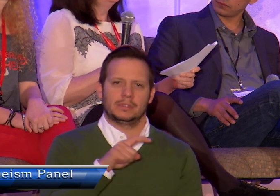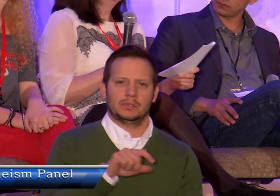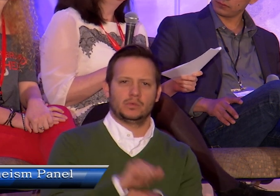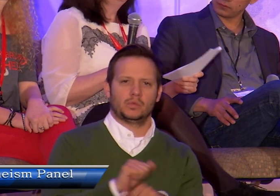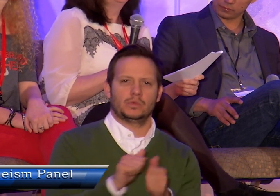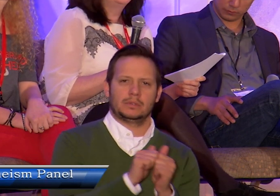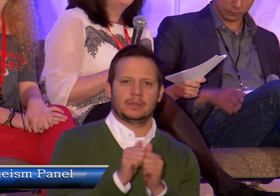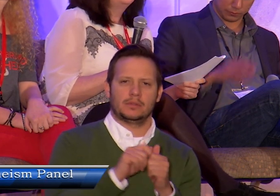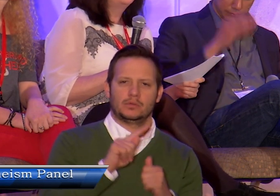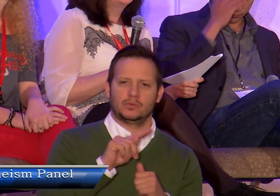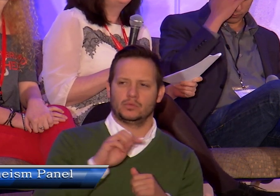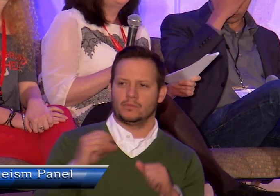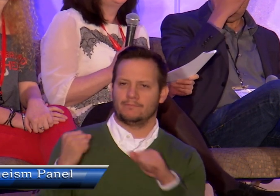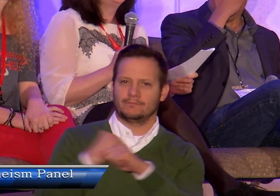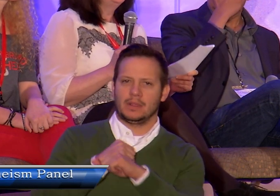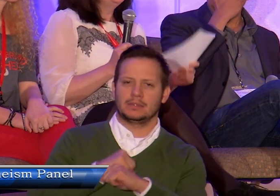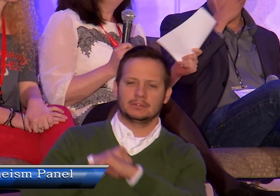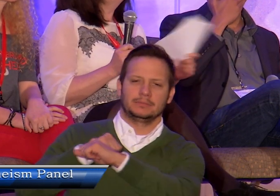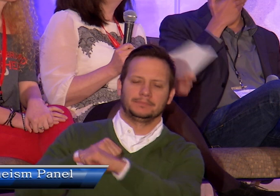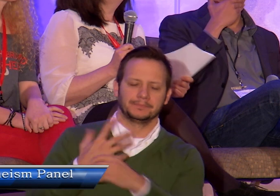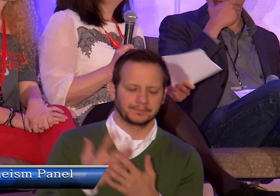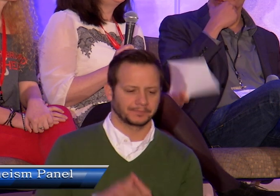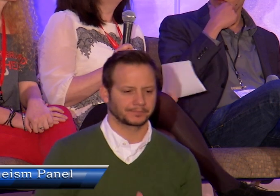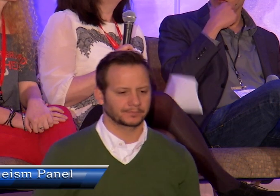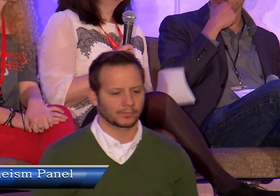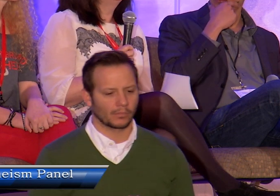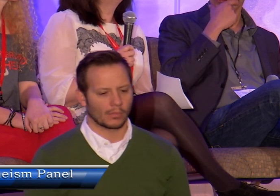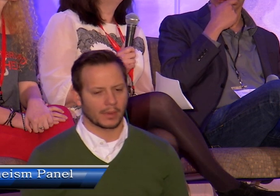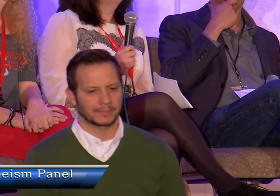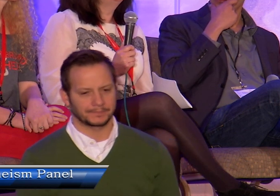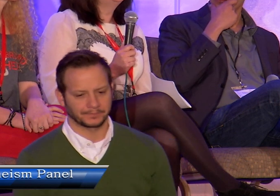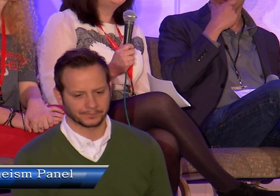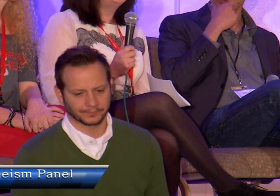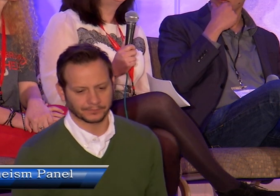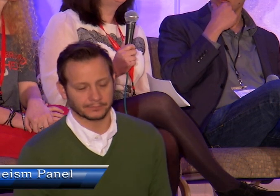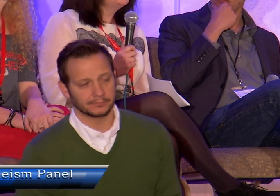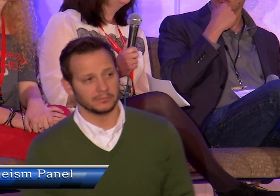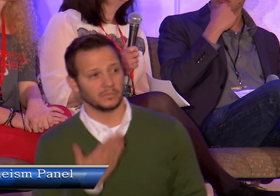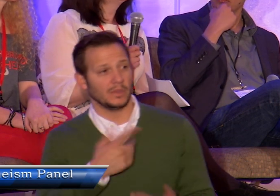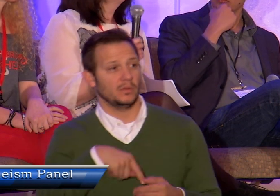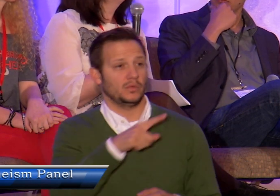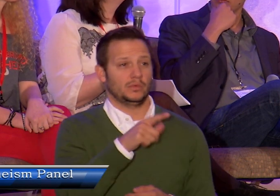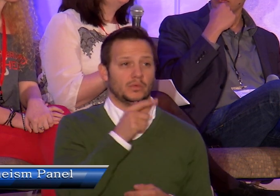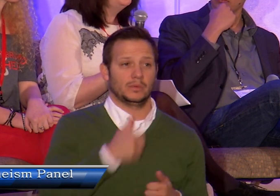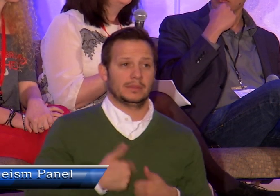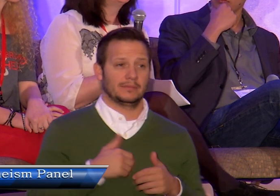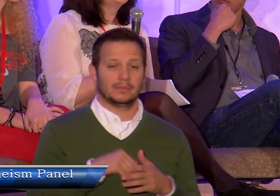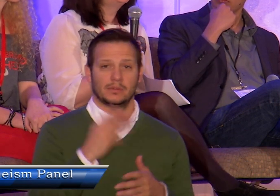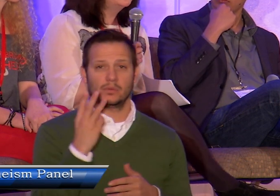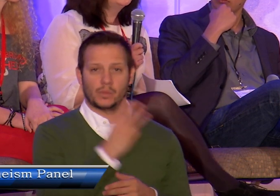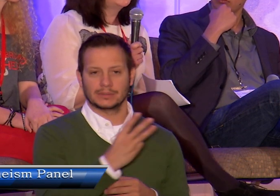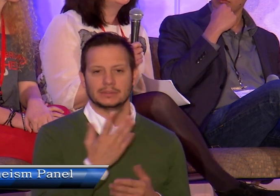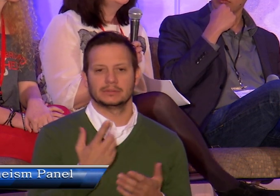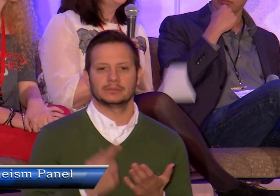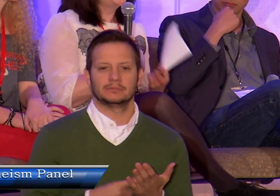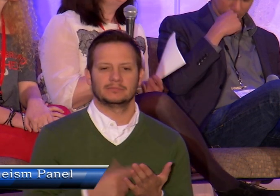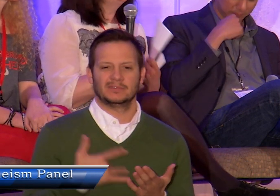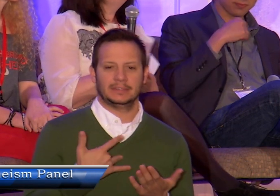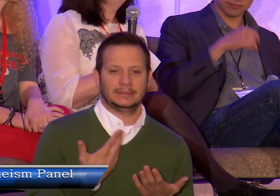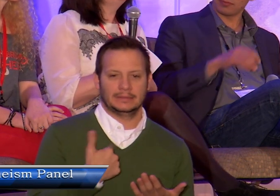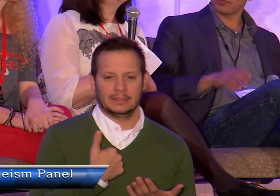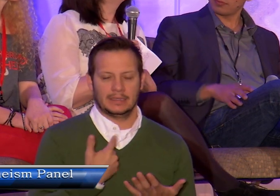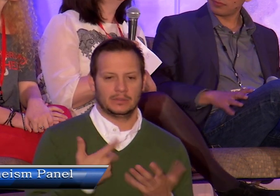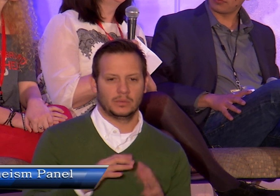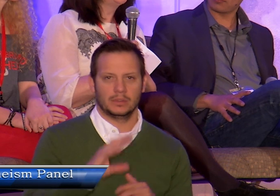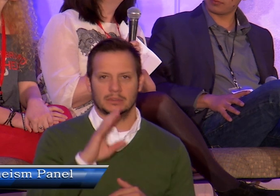know, we feel uncomfortable speaking. I mean, this goes back to the whole issue of identity politics, which is bogus and nonsense. I